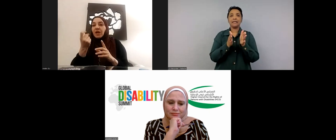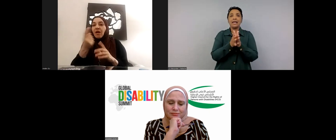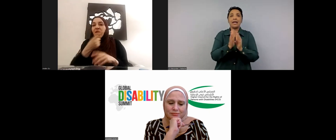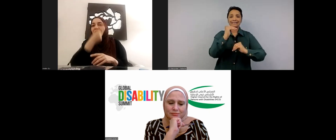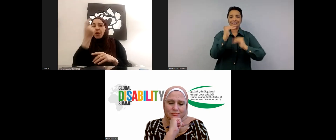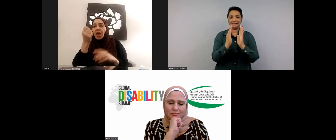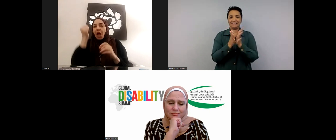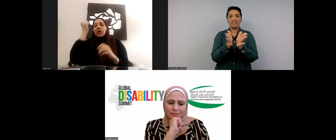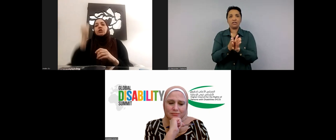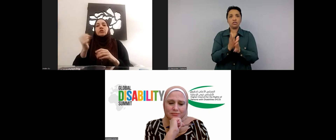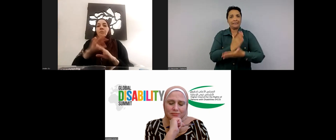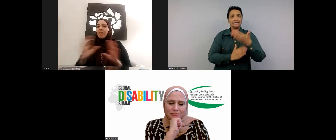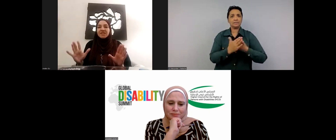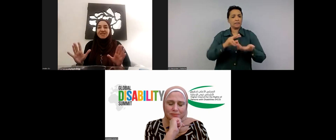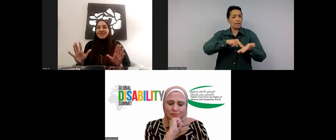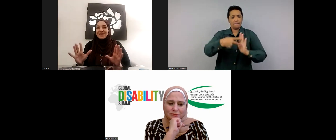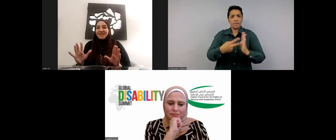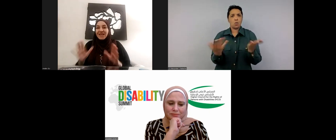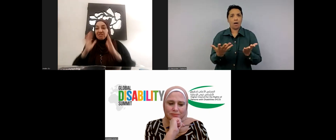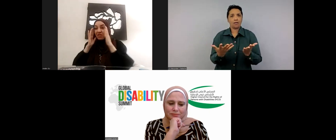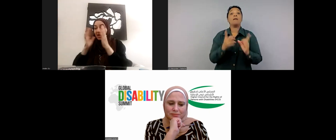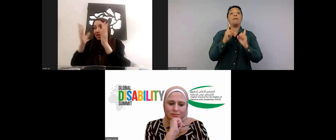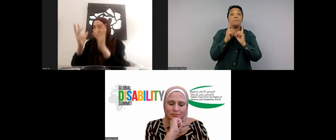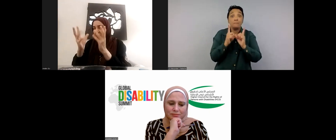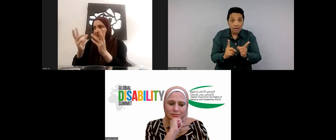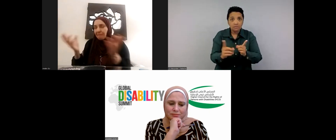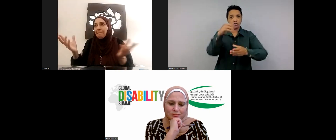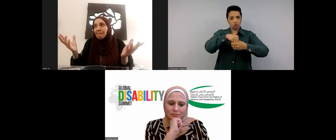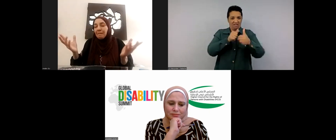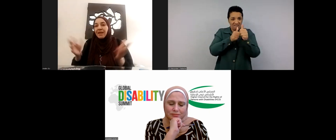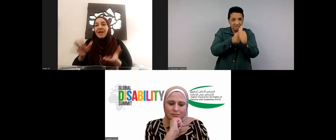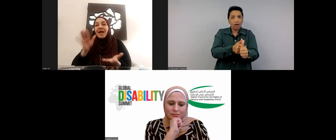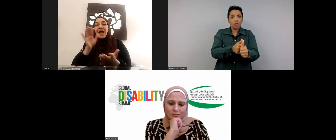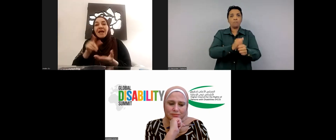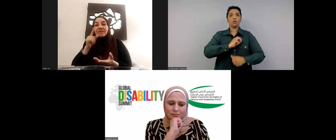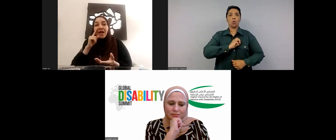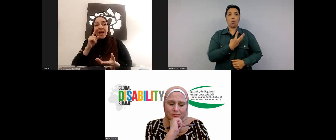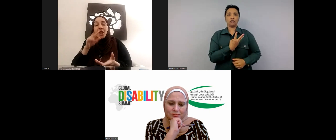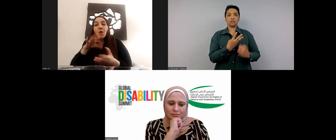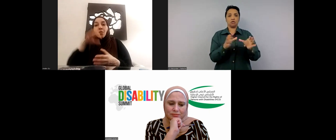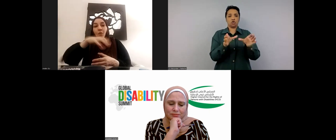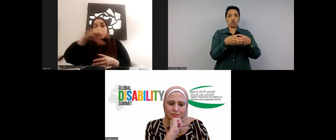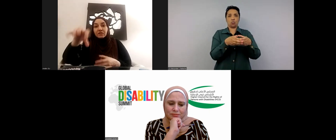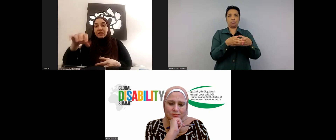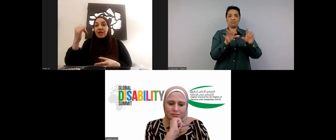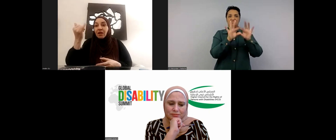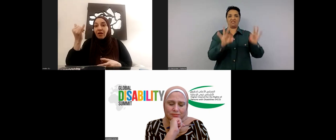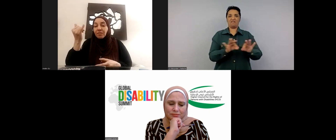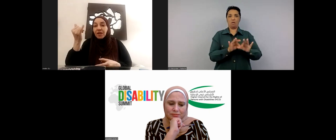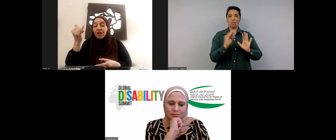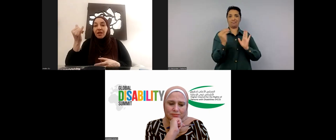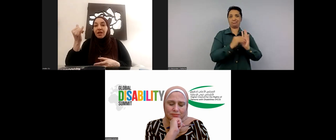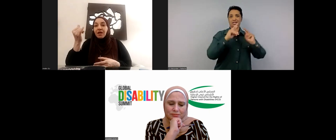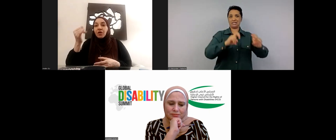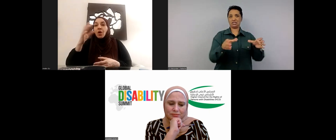of people with disabilities included or proposed by the Washington Group are a